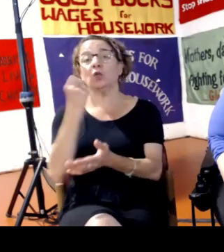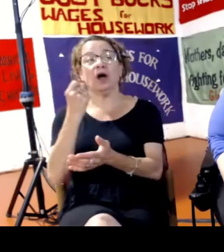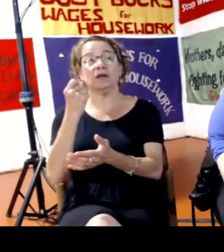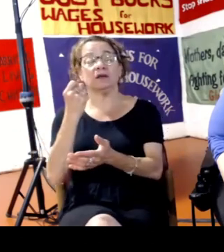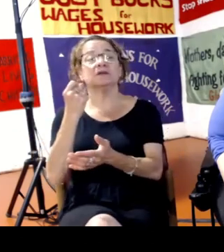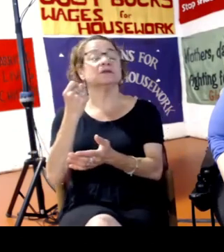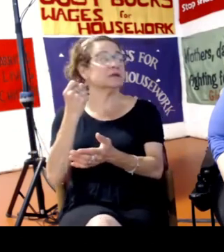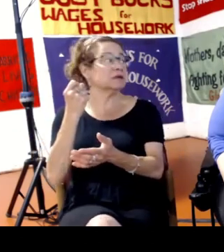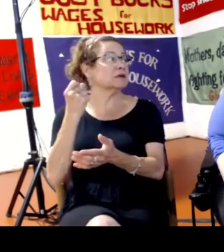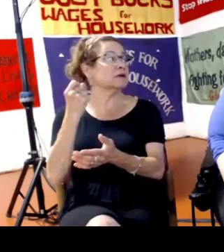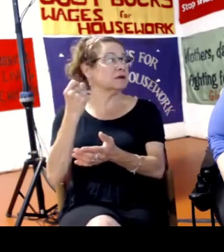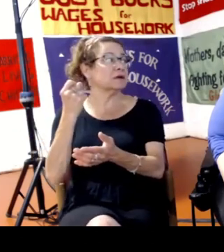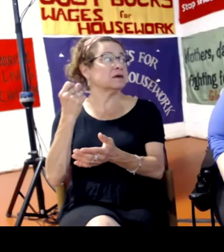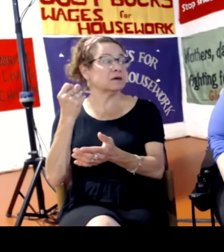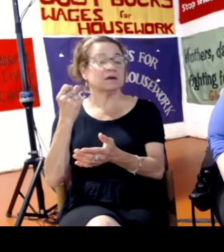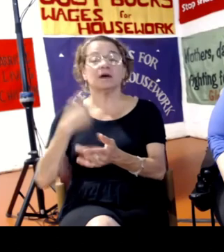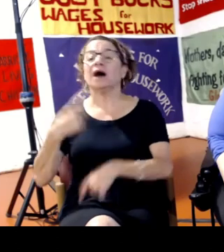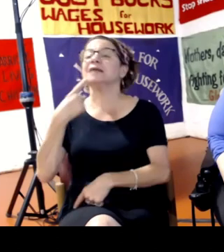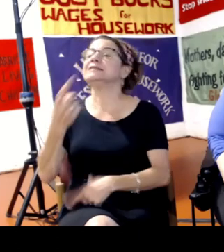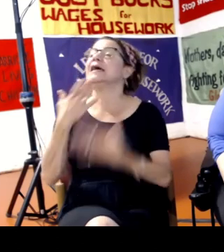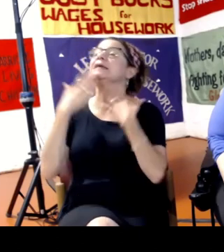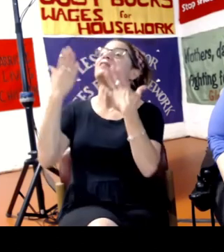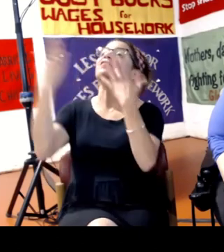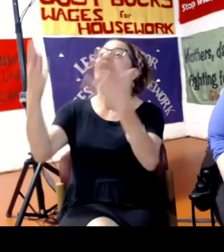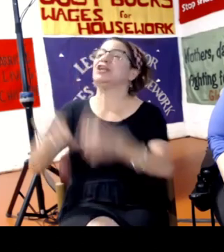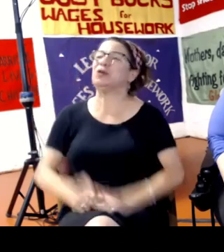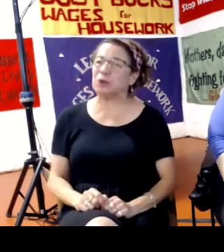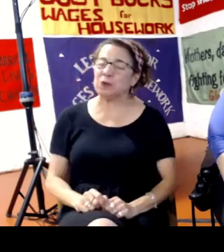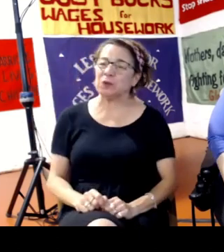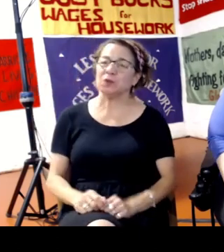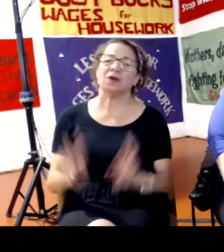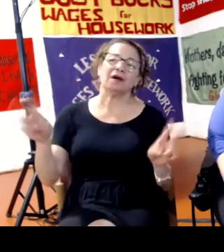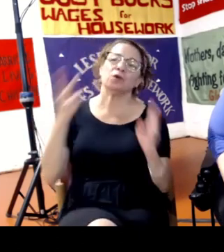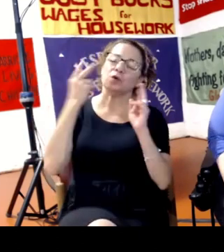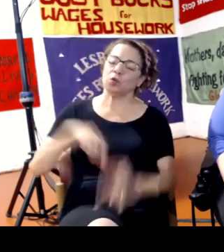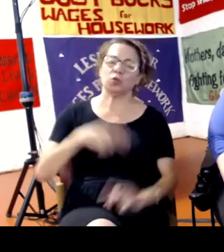victorious. I say thank you, and we see you.